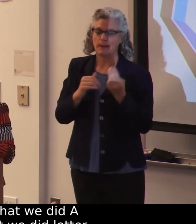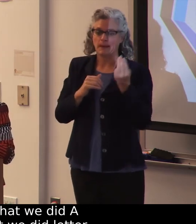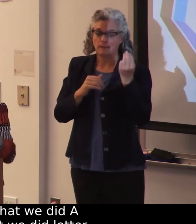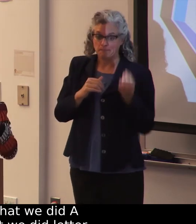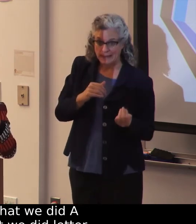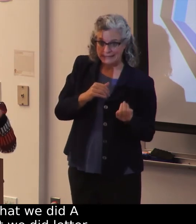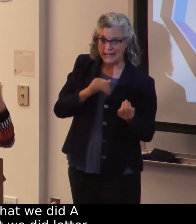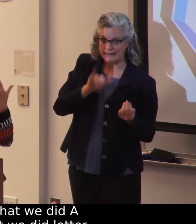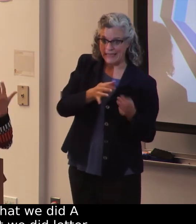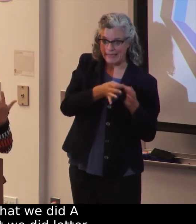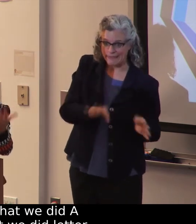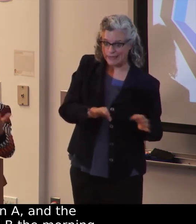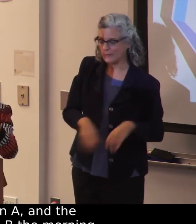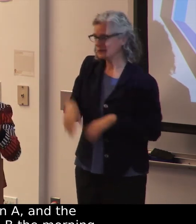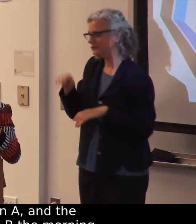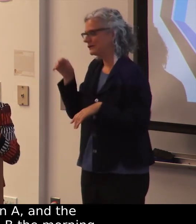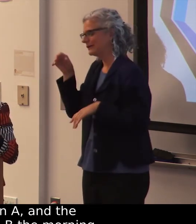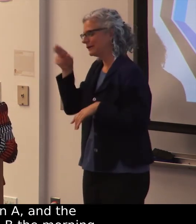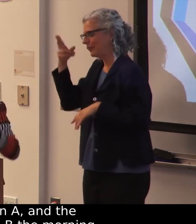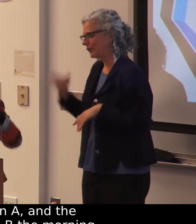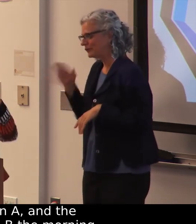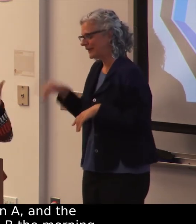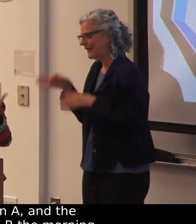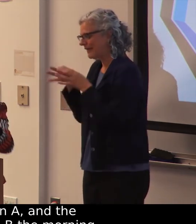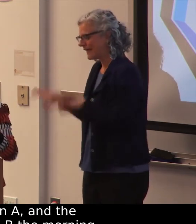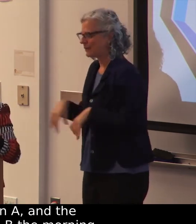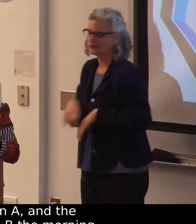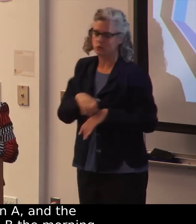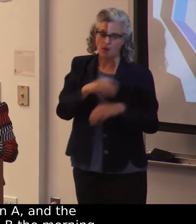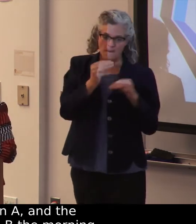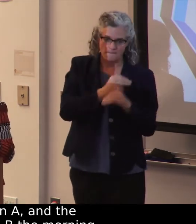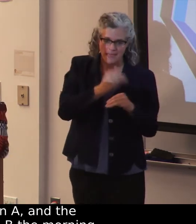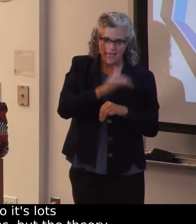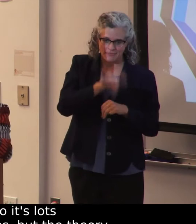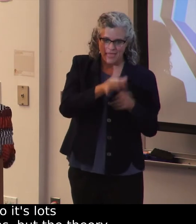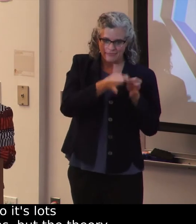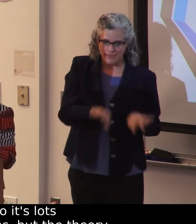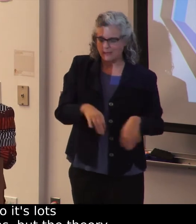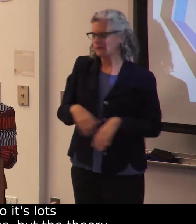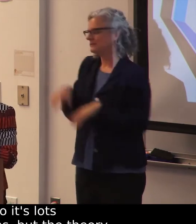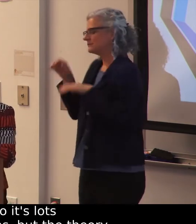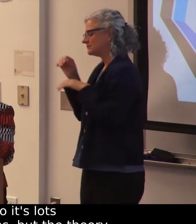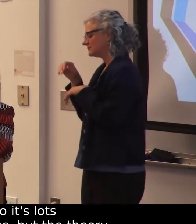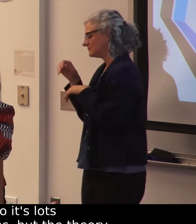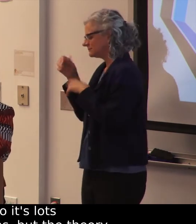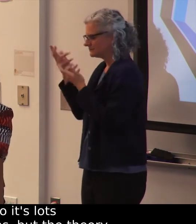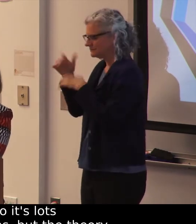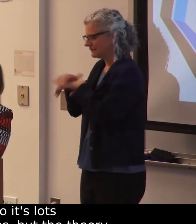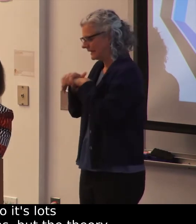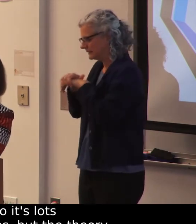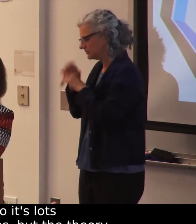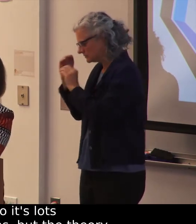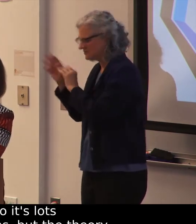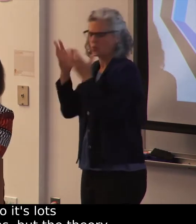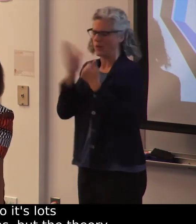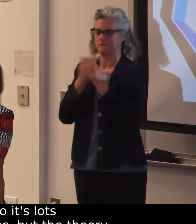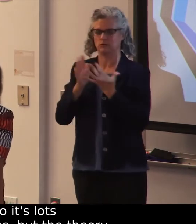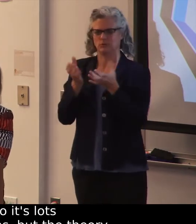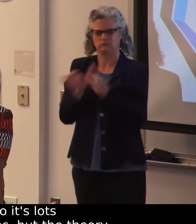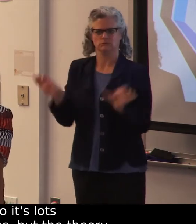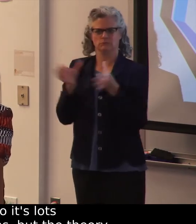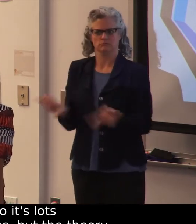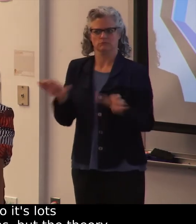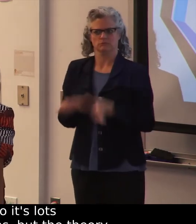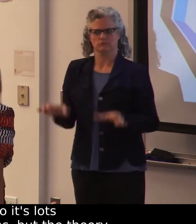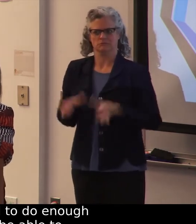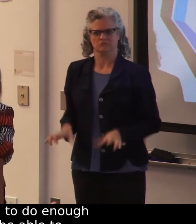did B in. We did these subjects in A, these subjects in B, the morning in A, the afternoon in B, all kinds of combinations, right? But the belief, the theory underlining